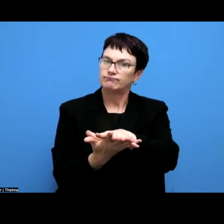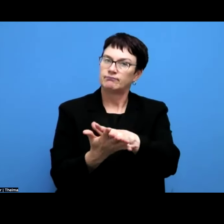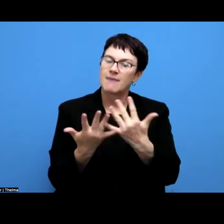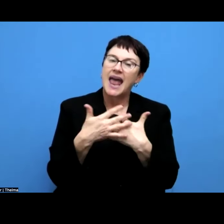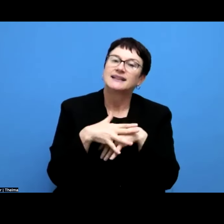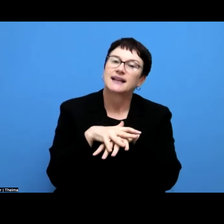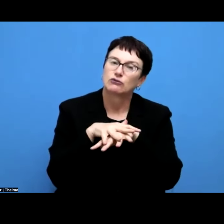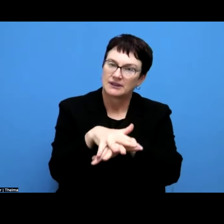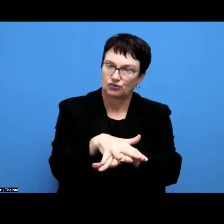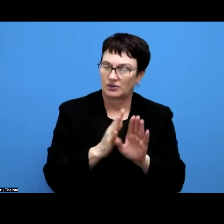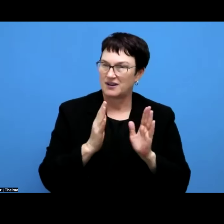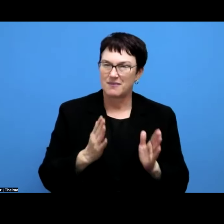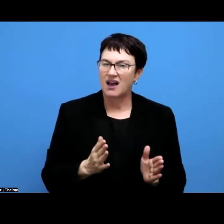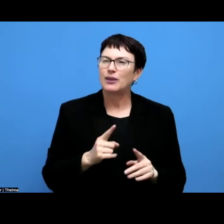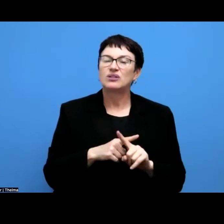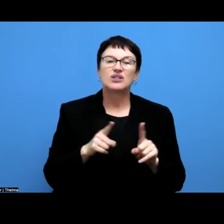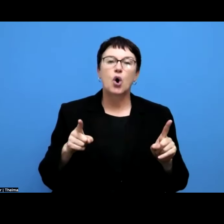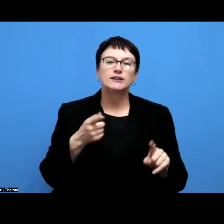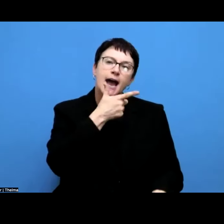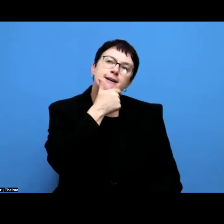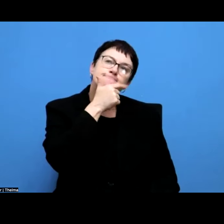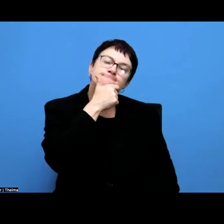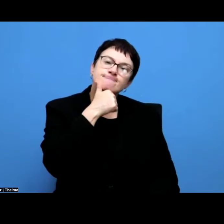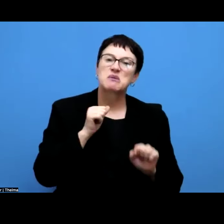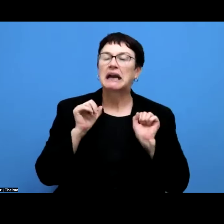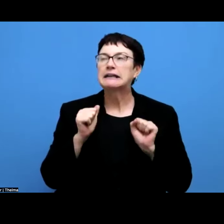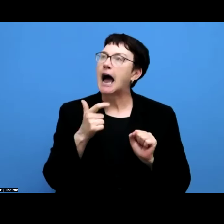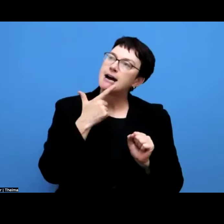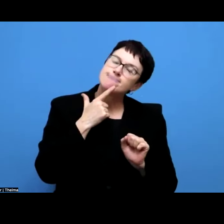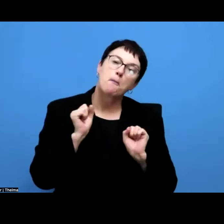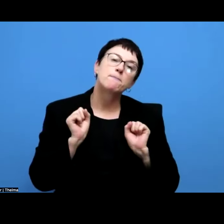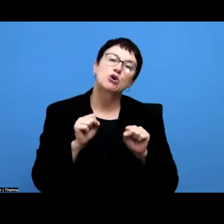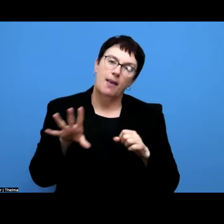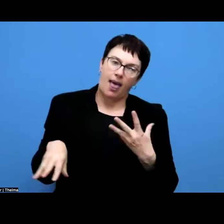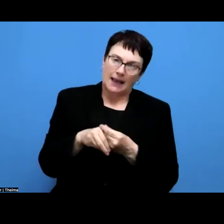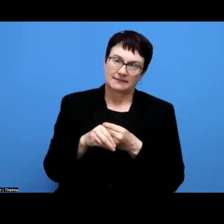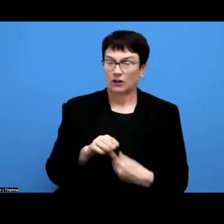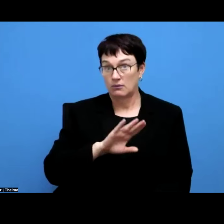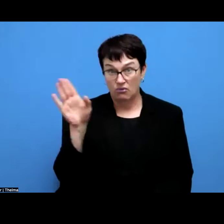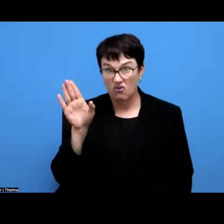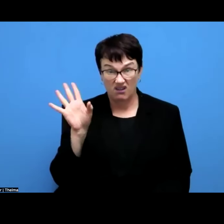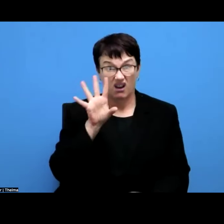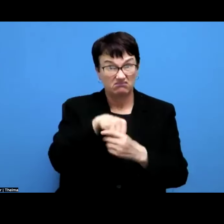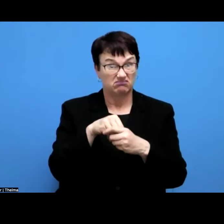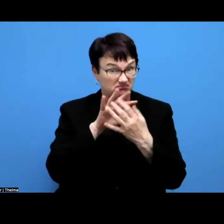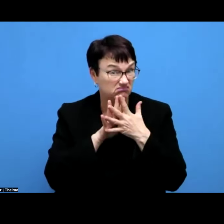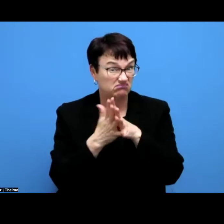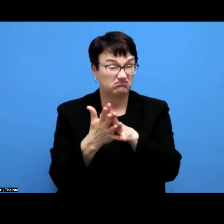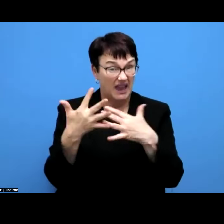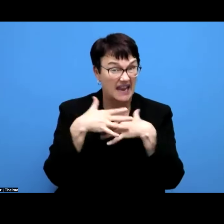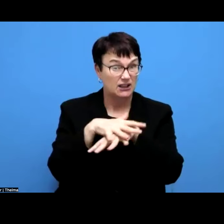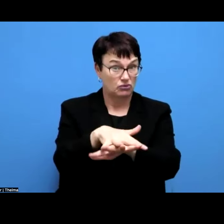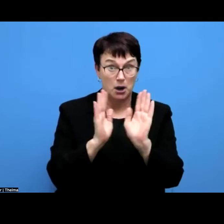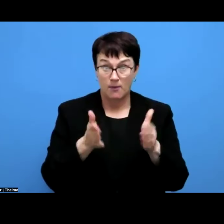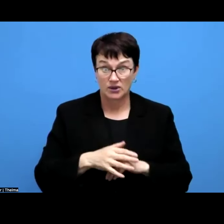health sector, not as an optional add-on or a niche concern. Inclusive health financing is central to this